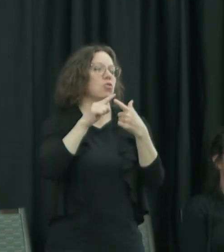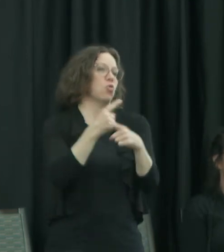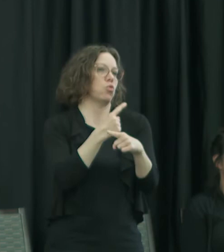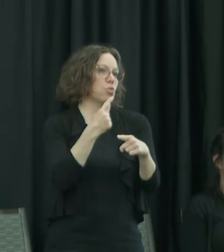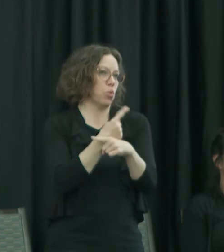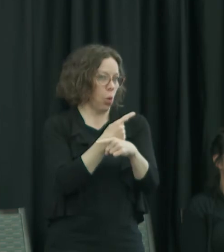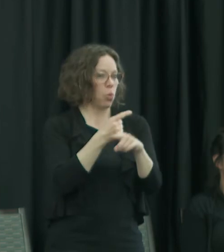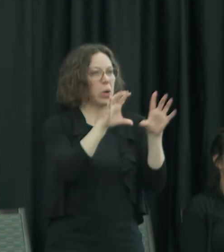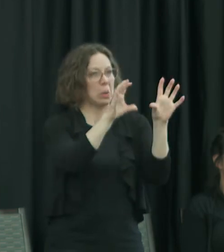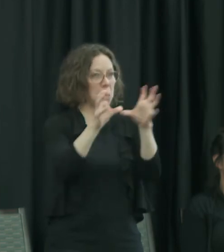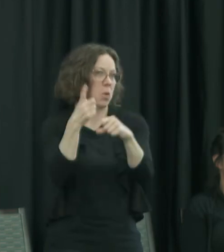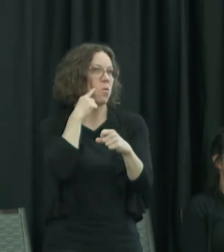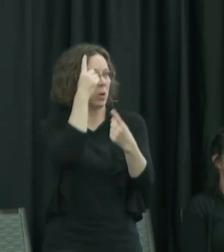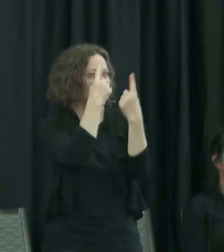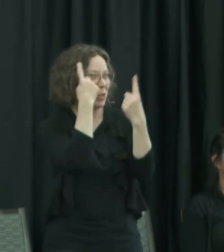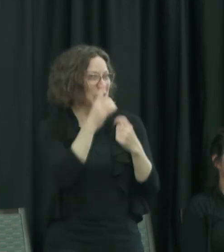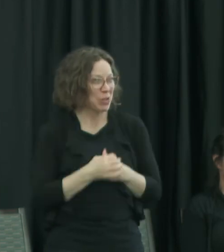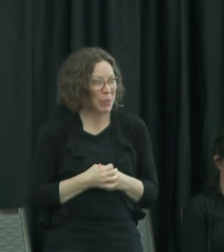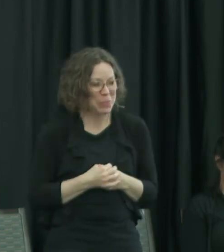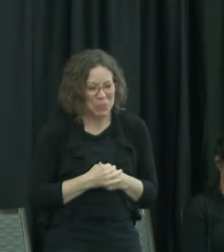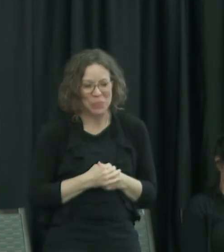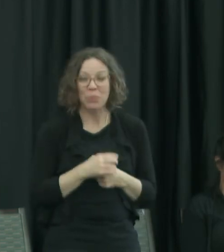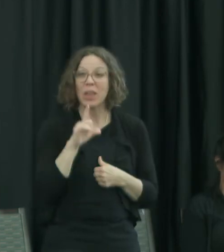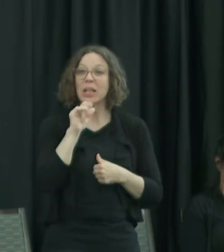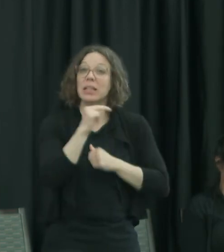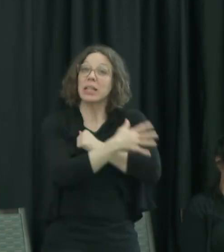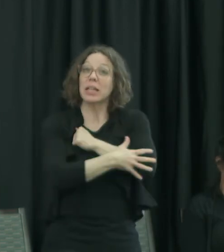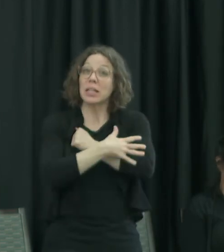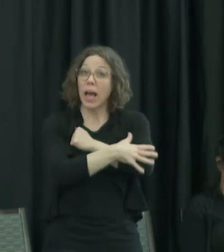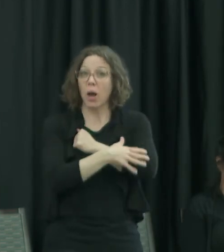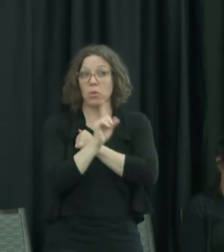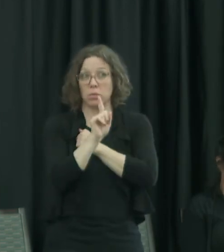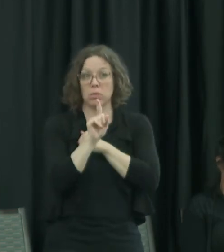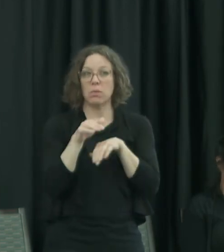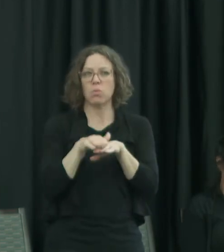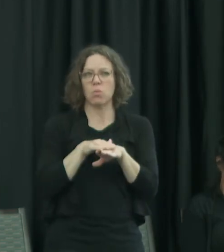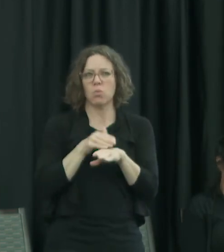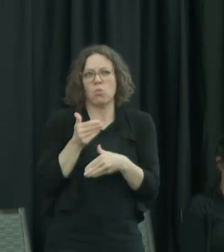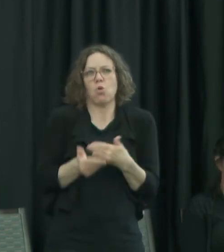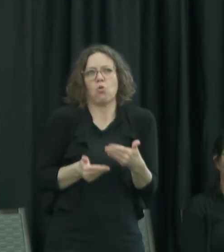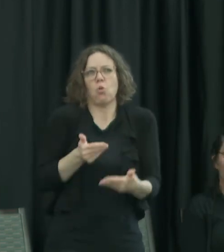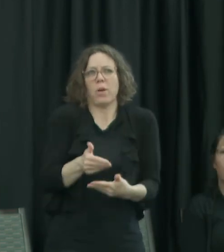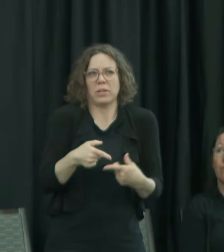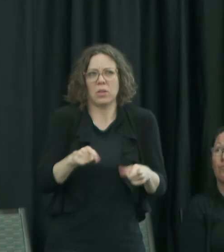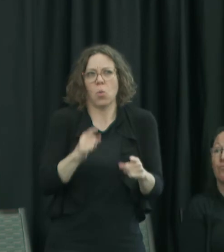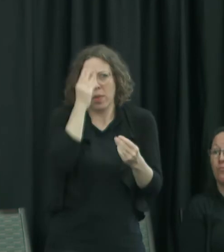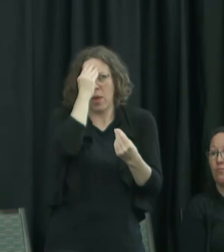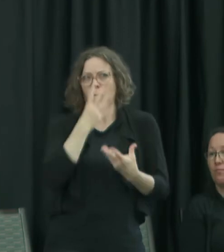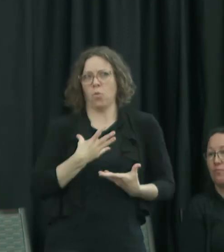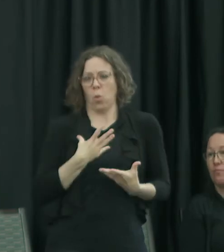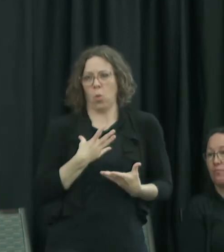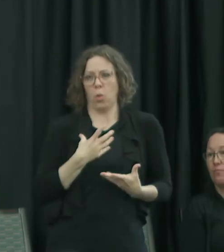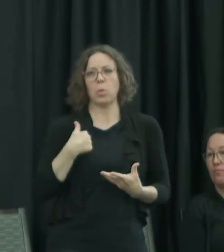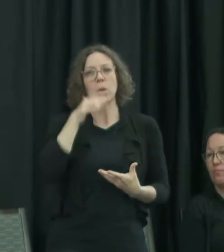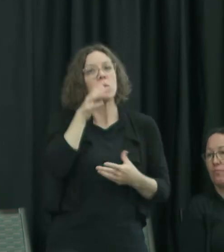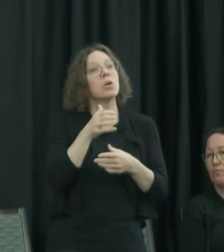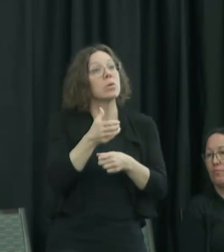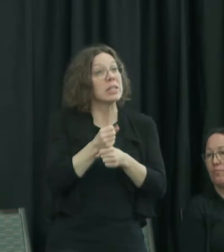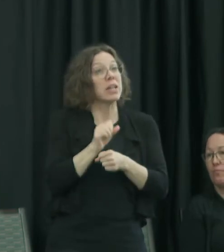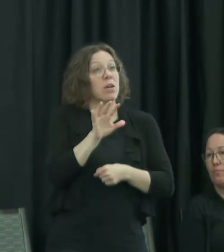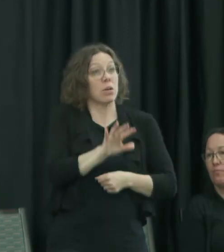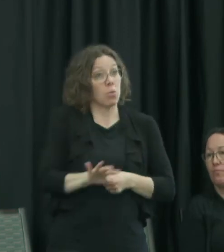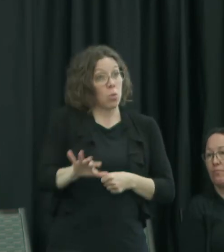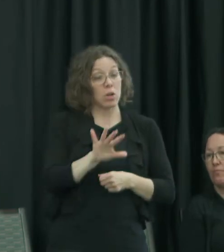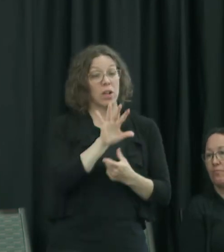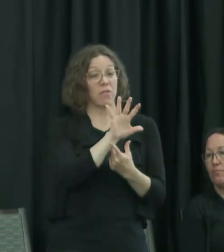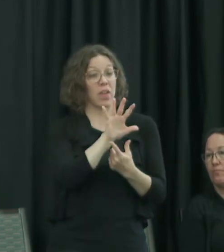for their consideration. Lynn County did slow down our process when we were informed that we would be receiving approximately